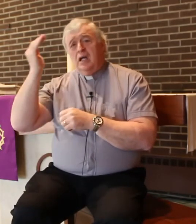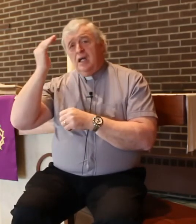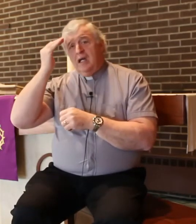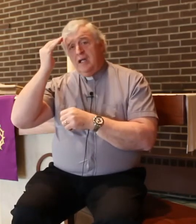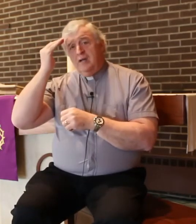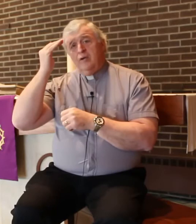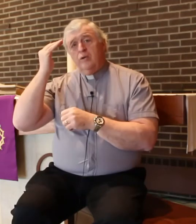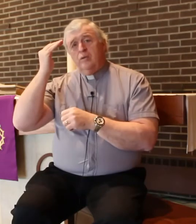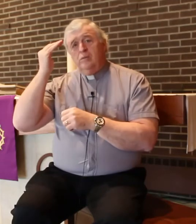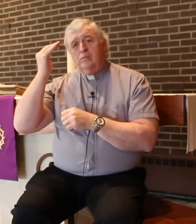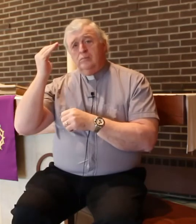and he knew